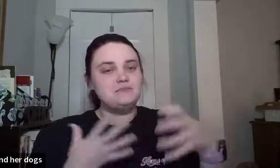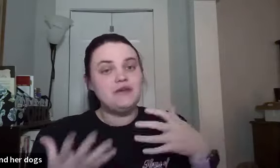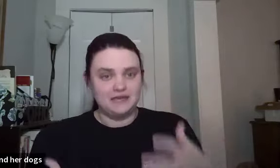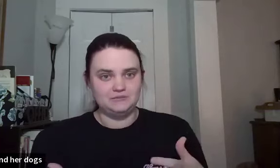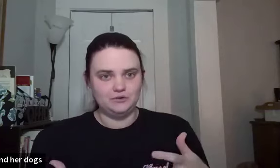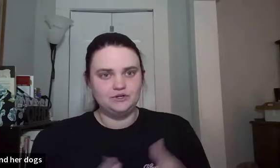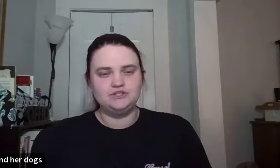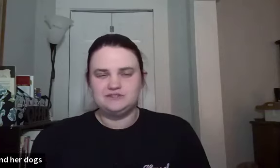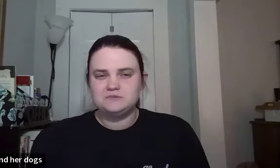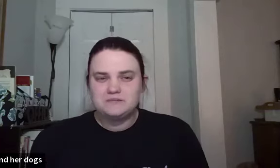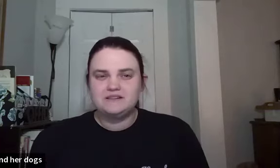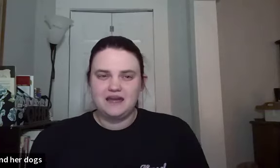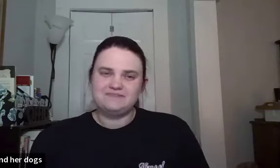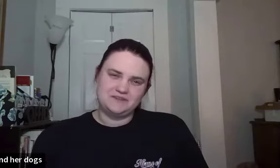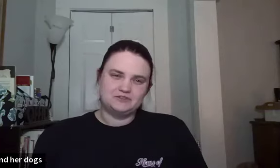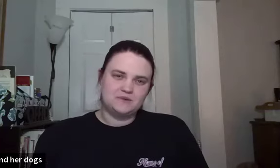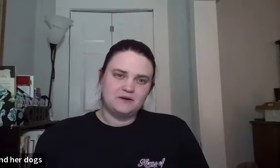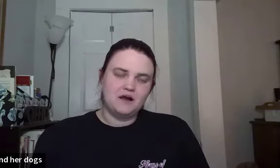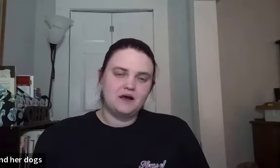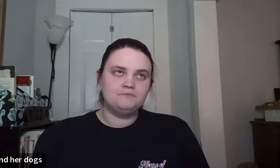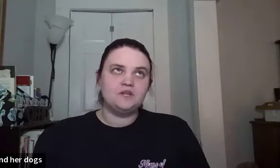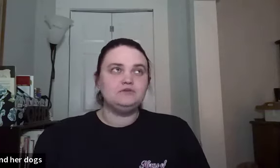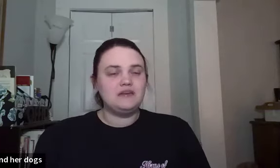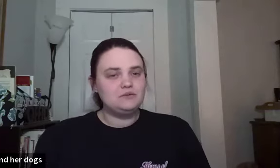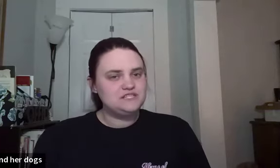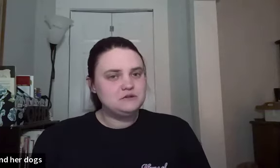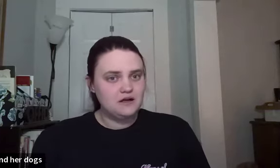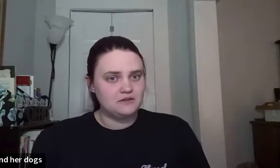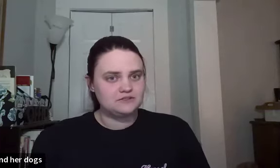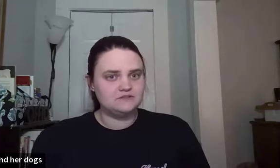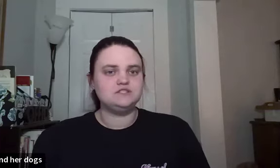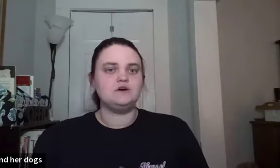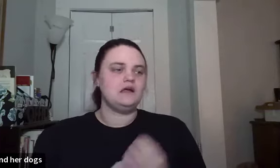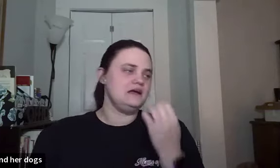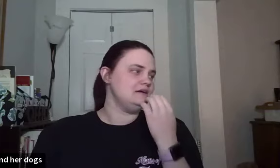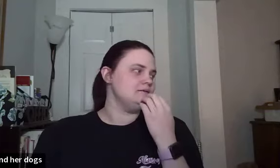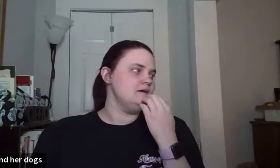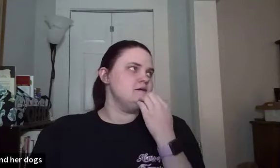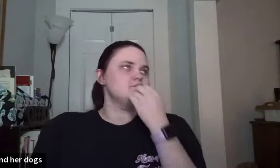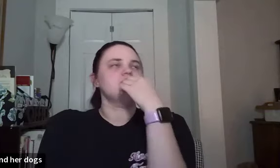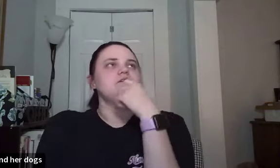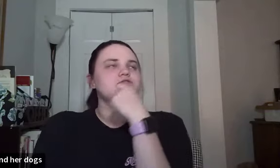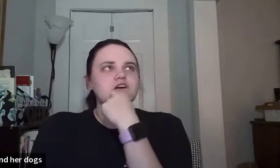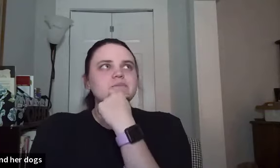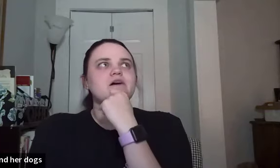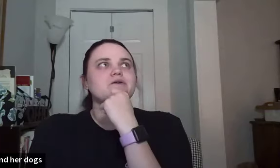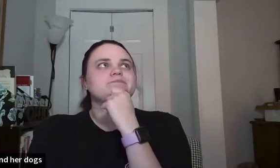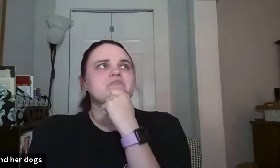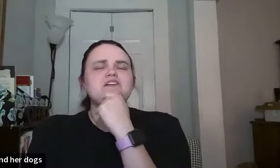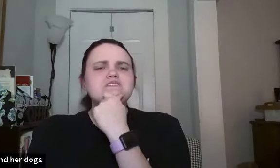of animal, you do typically have to fingerspell. You can't always do colors. So like, I'm trying to think, if you're talking about, I know there's like